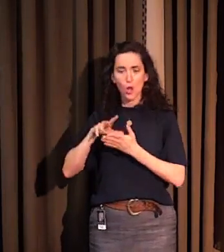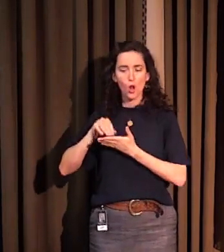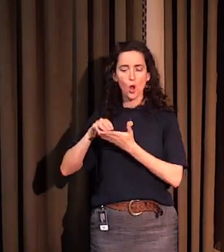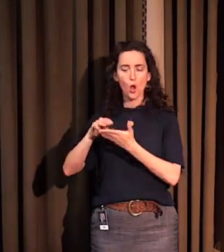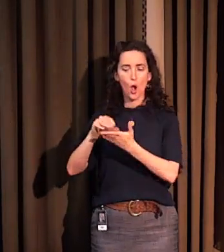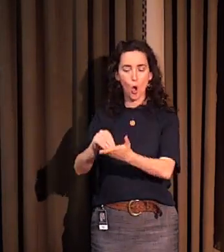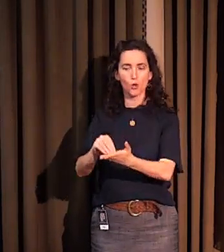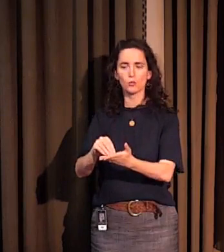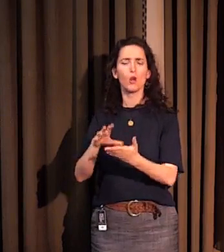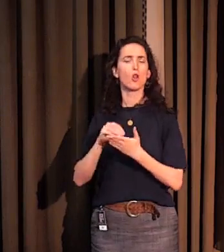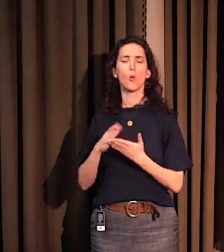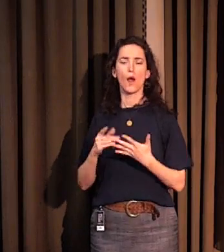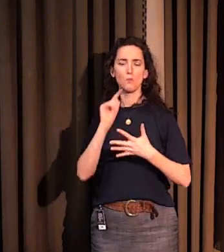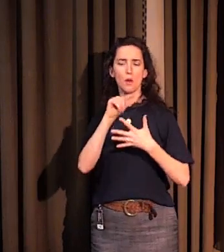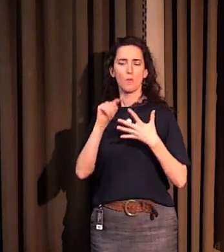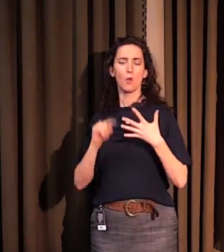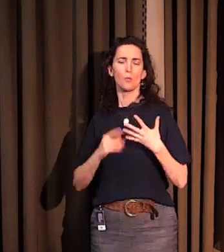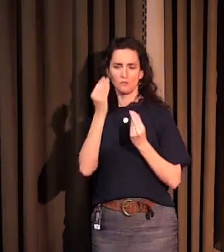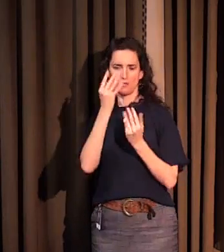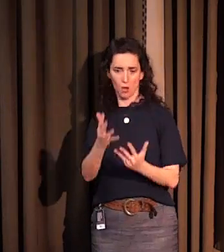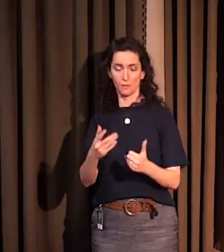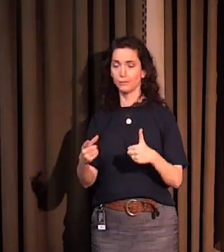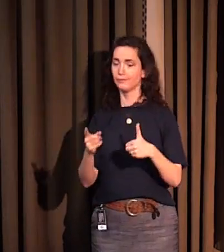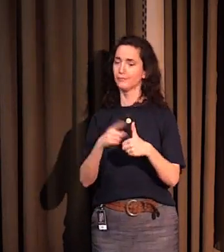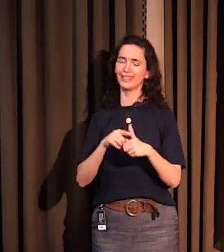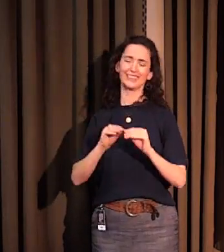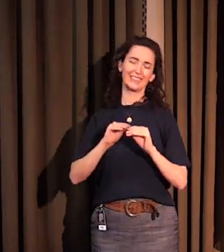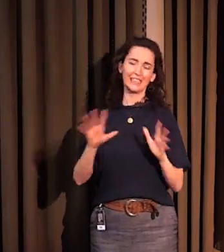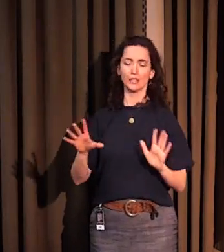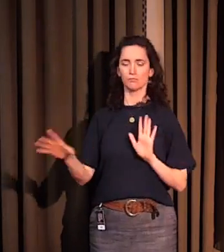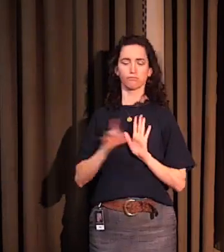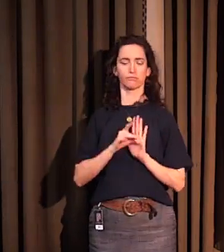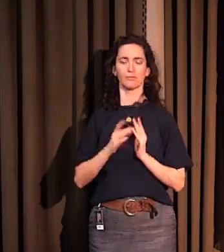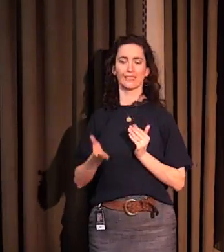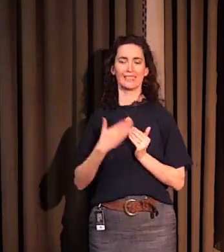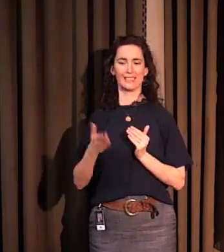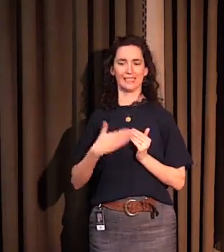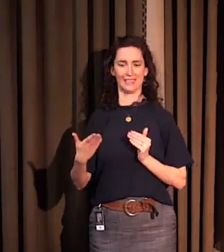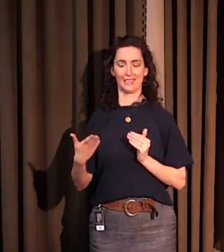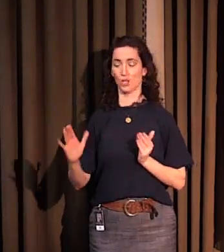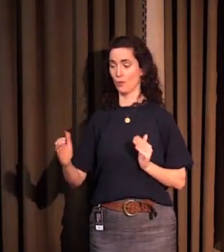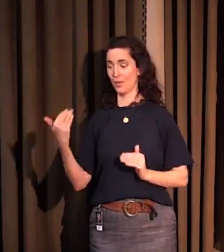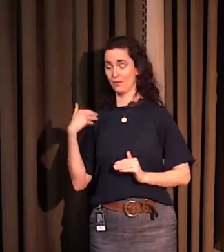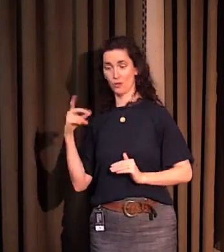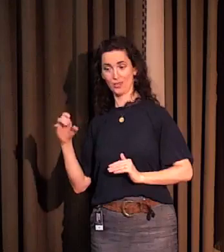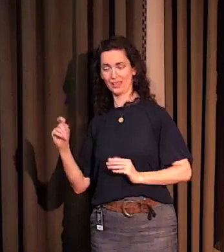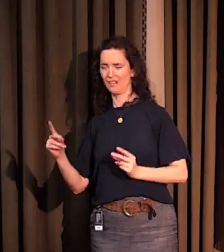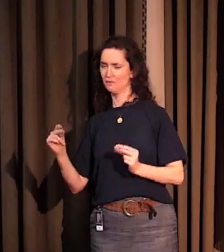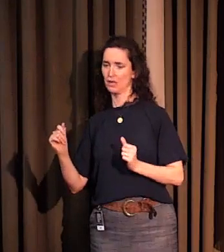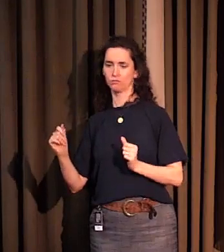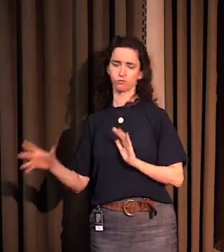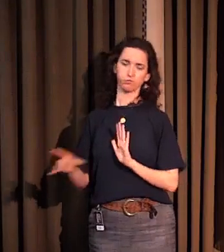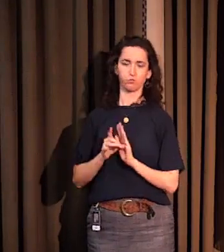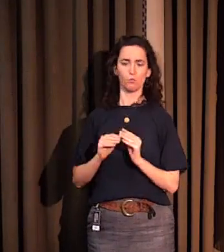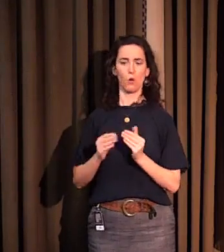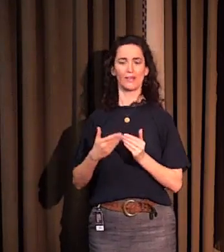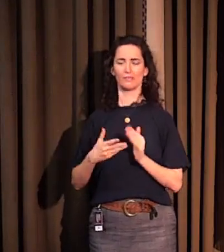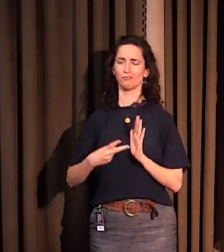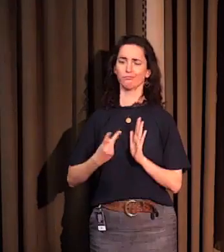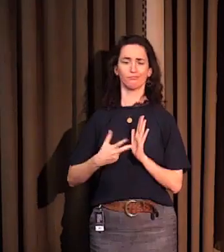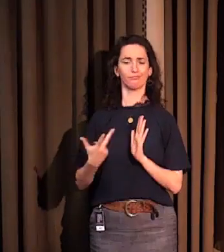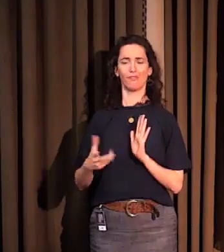Omicron. There's no question that it's more transmissible, probably 2, 3, or 4 times more transmissible than the prior strands of COVID.